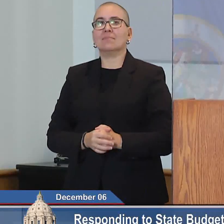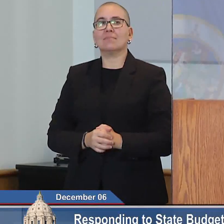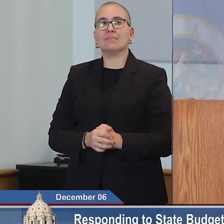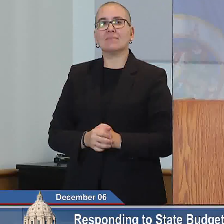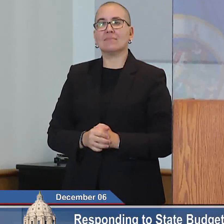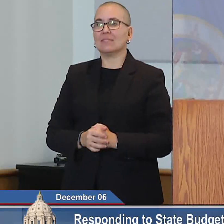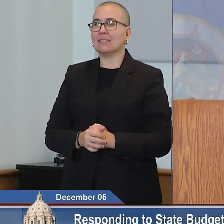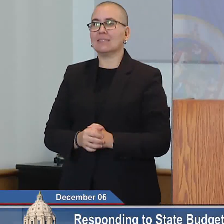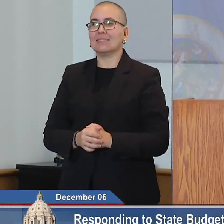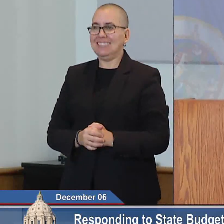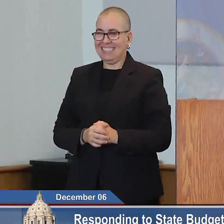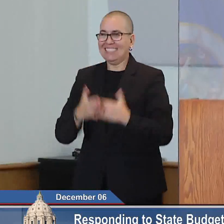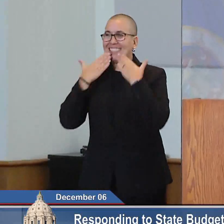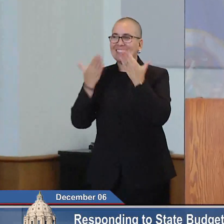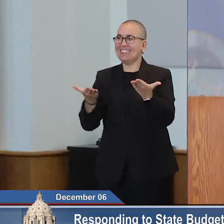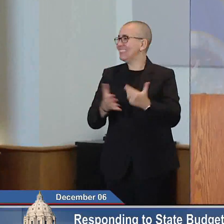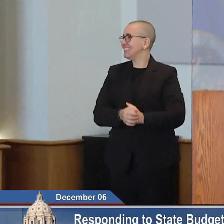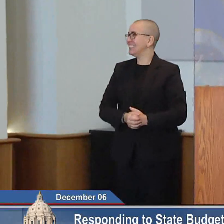Thank you.